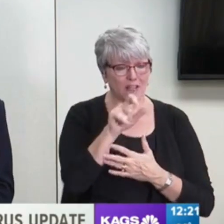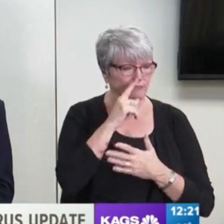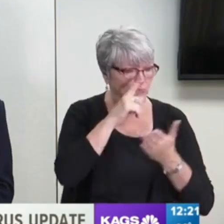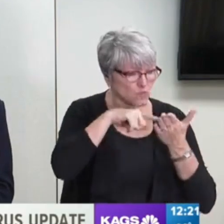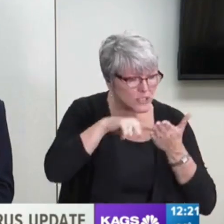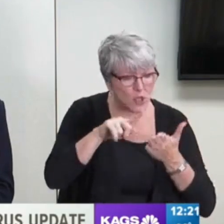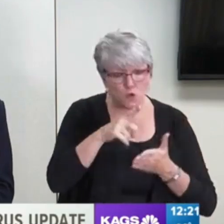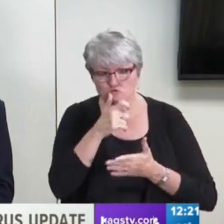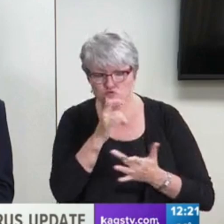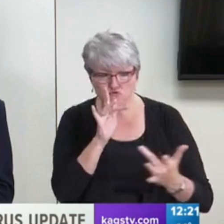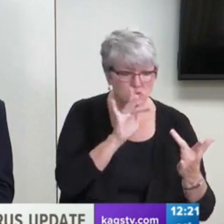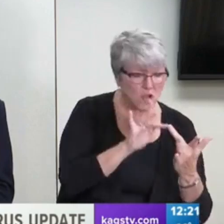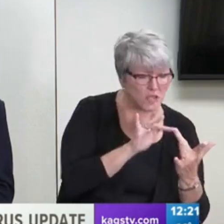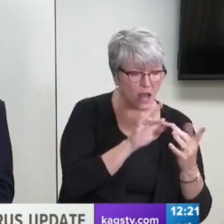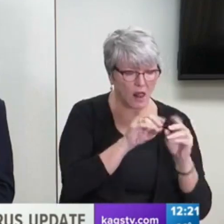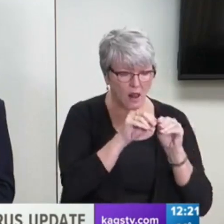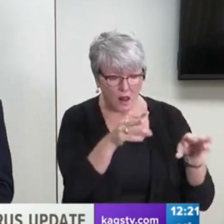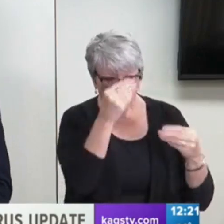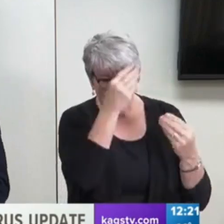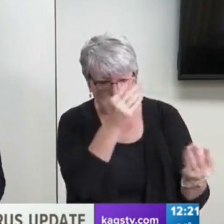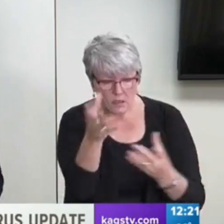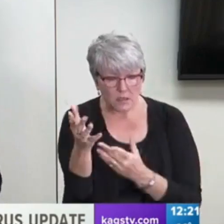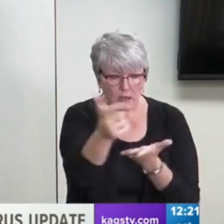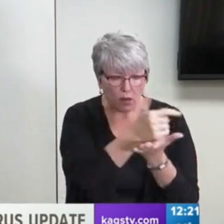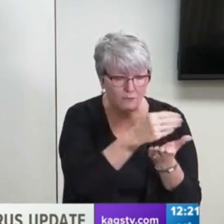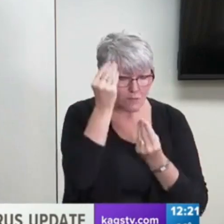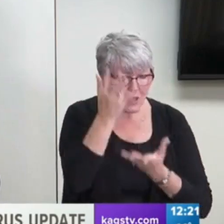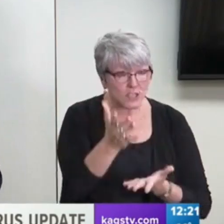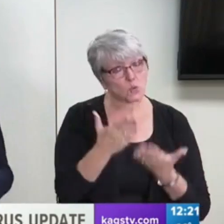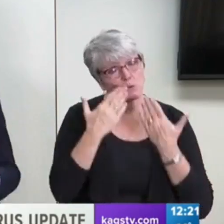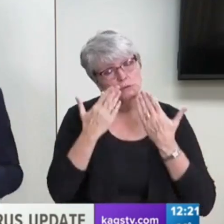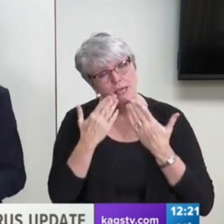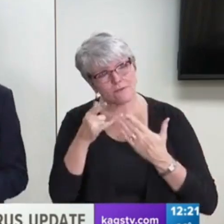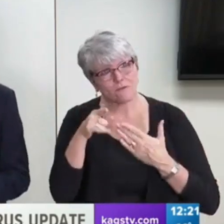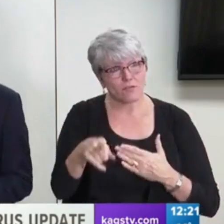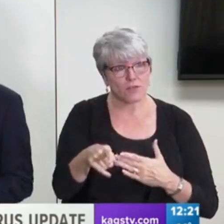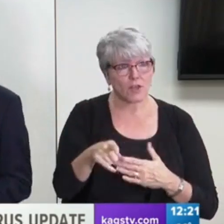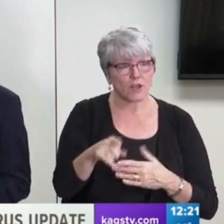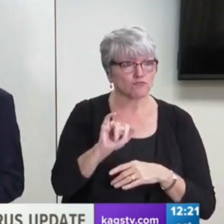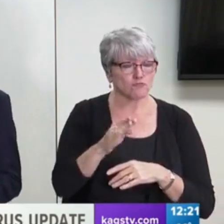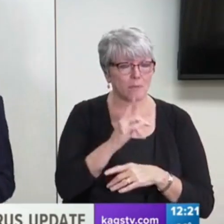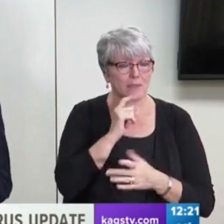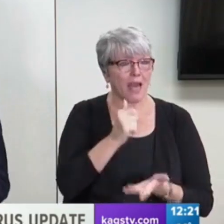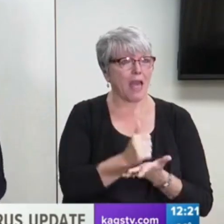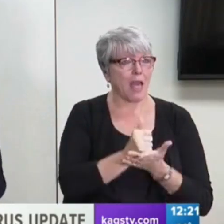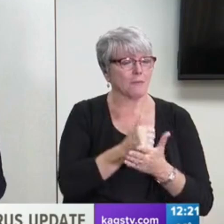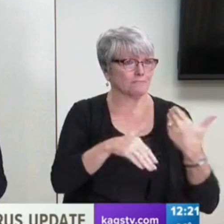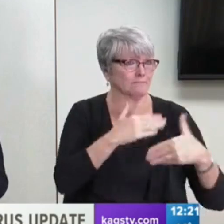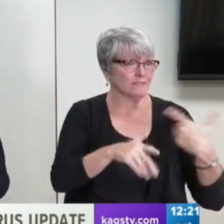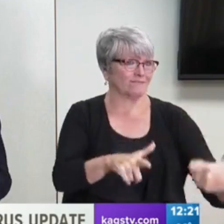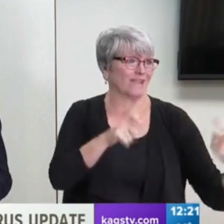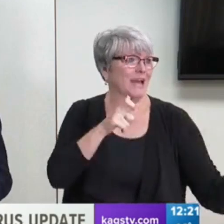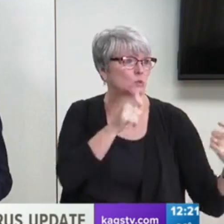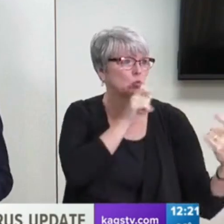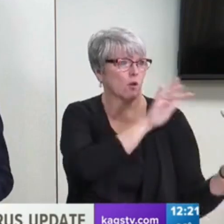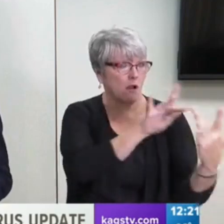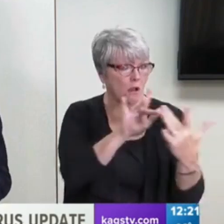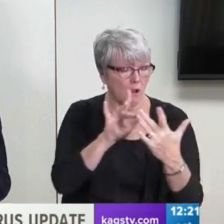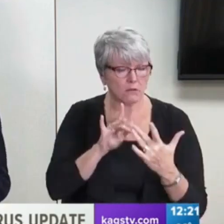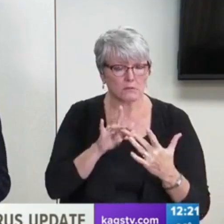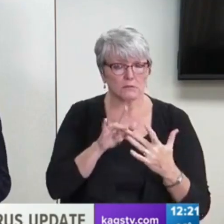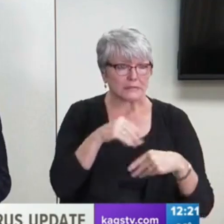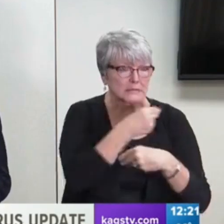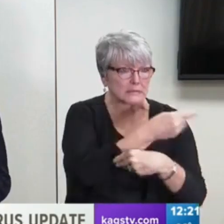Dr. Yao, and doing a great job. And so we're grateful for their help, and that helps expedite this process and to get